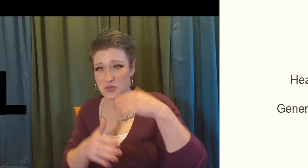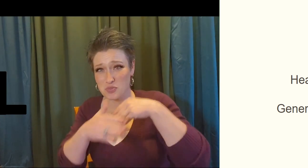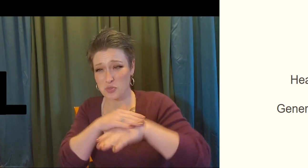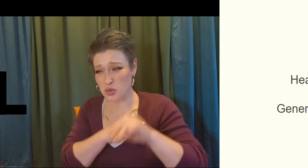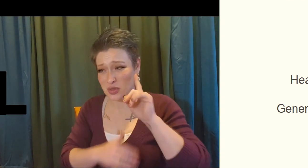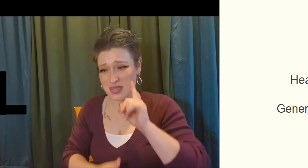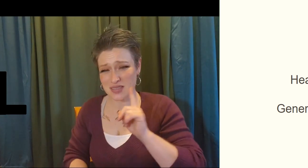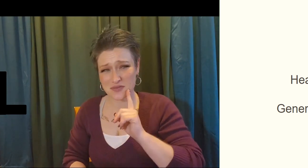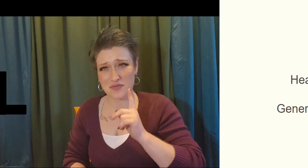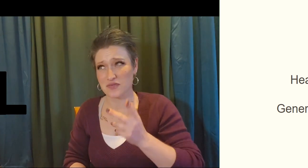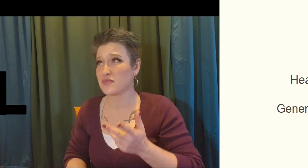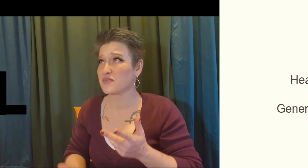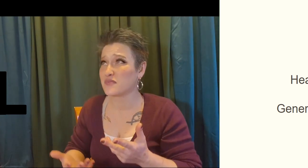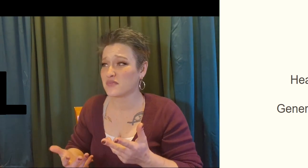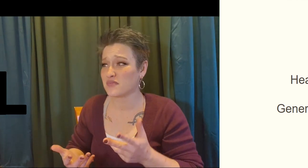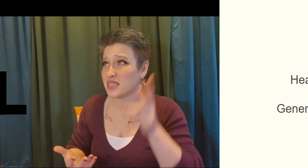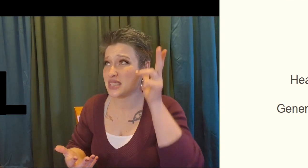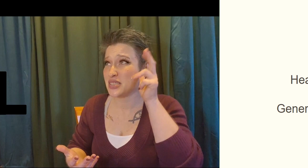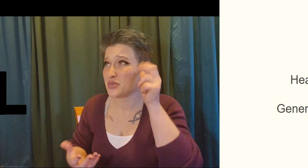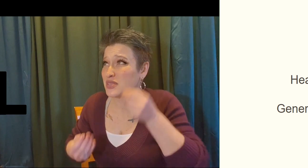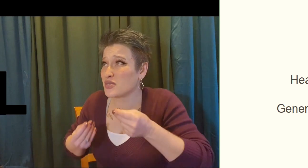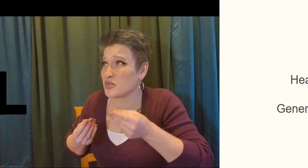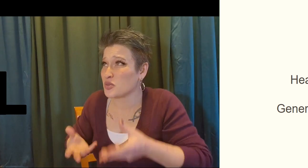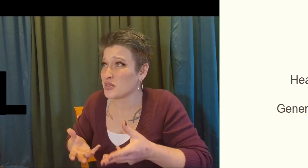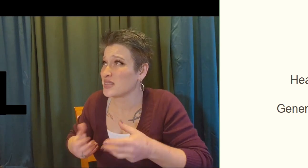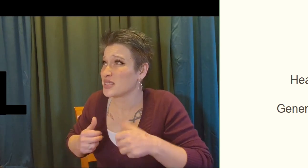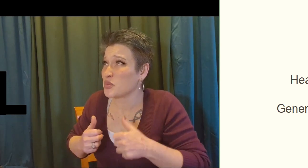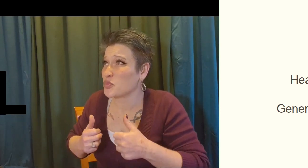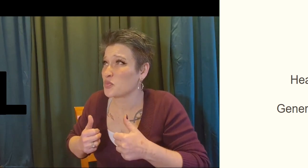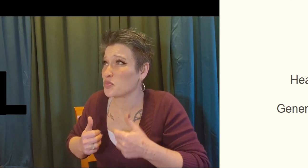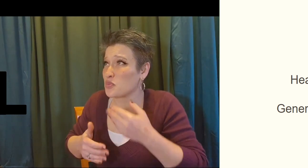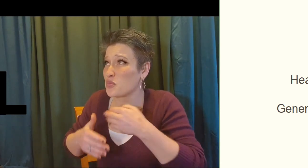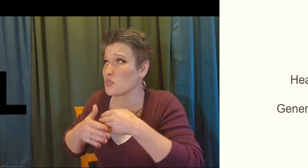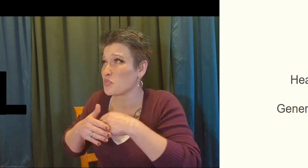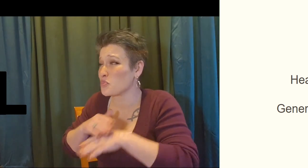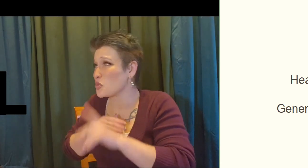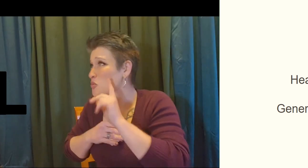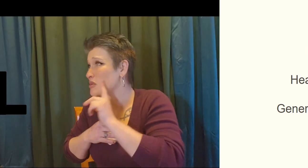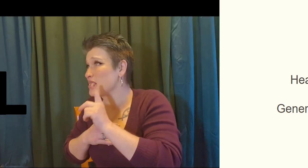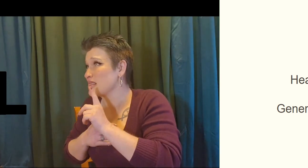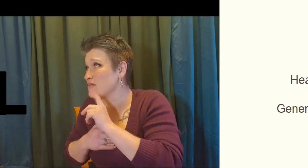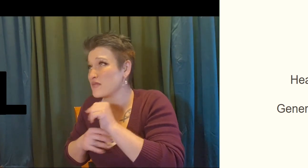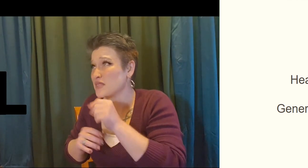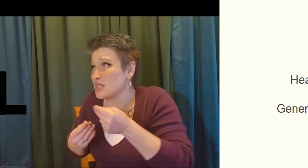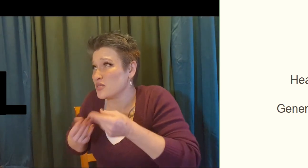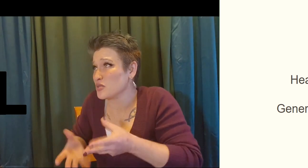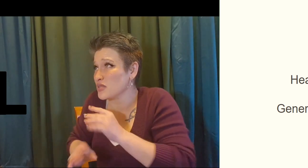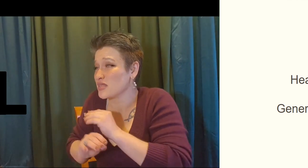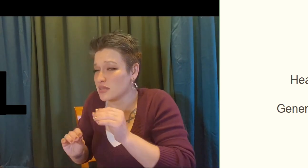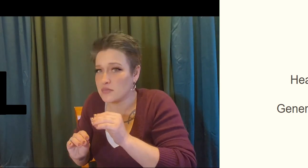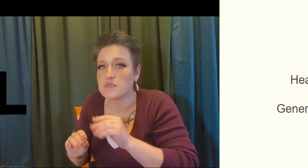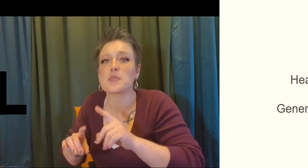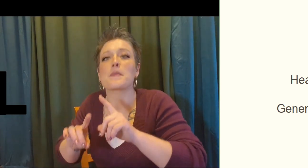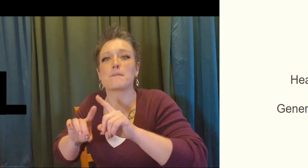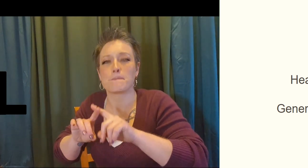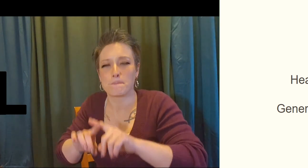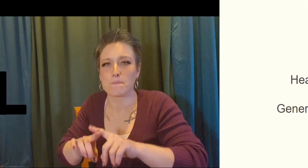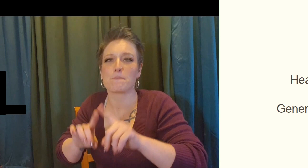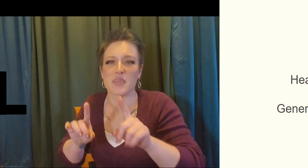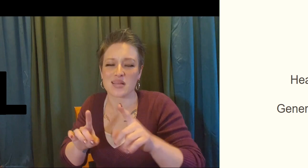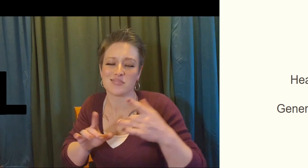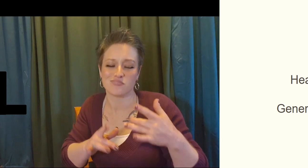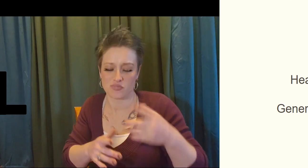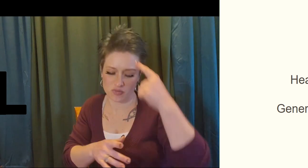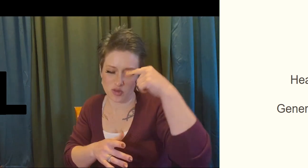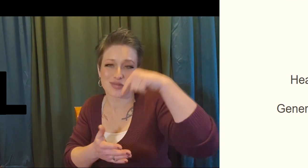That one's a bit of a challenge because if you're born deaf, I didn't lose my hearing. I was born deaf. I didn't